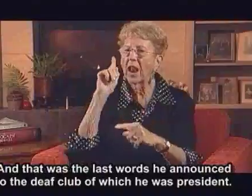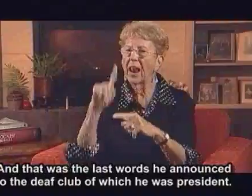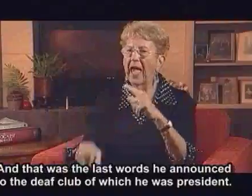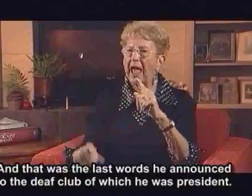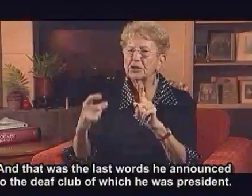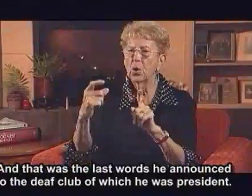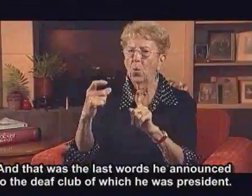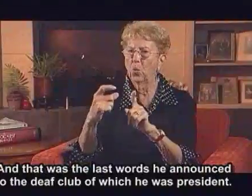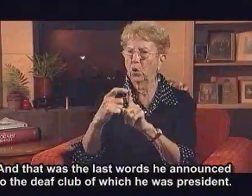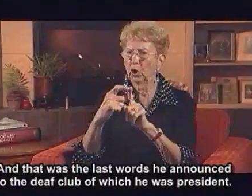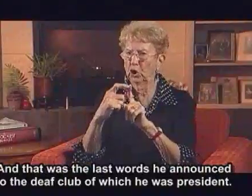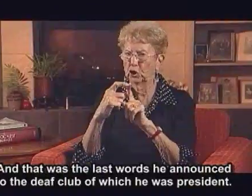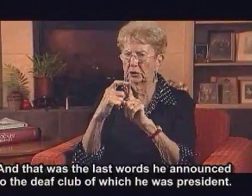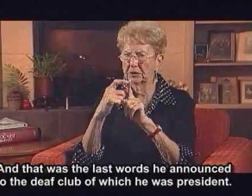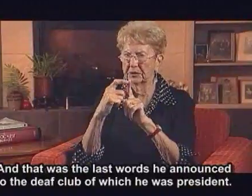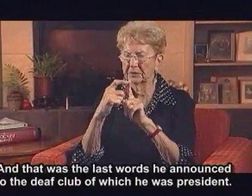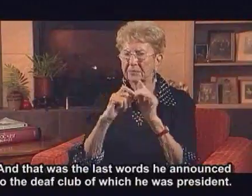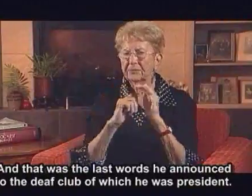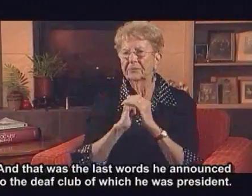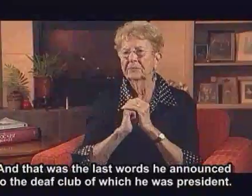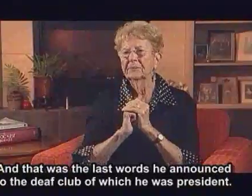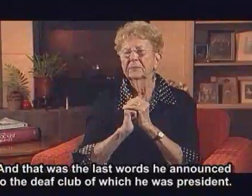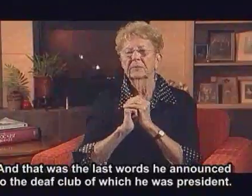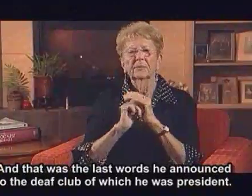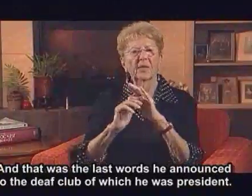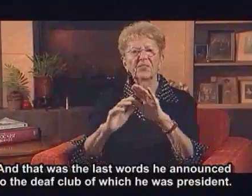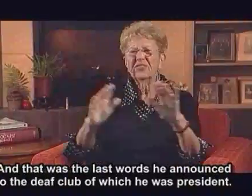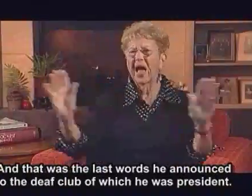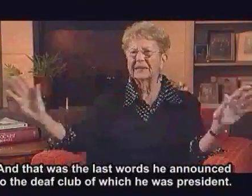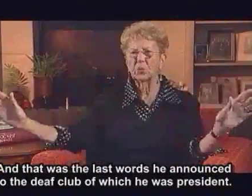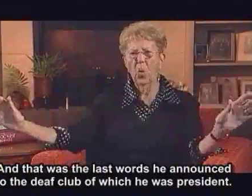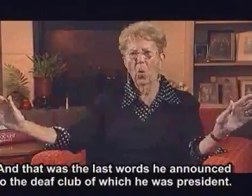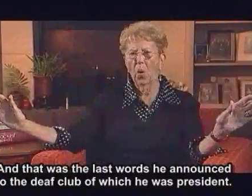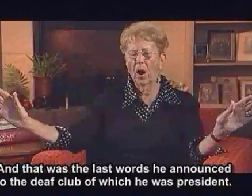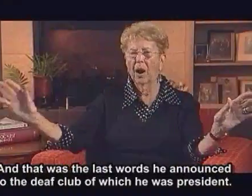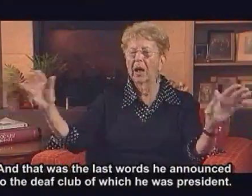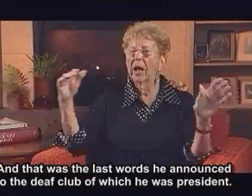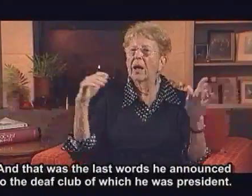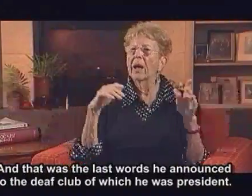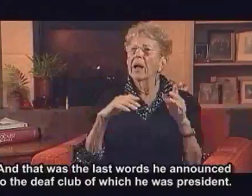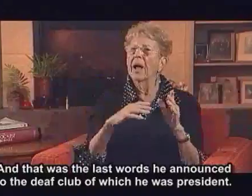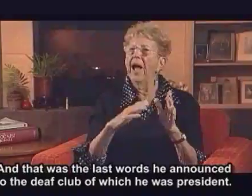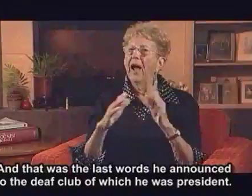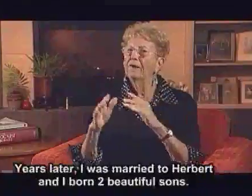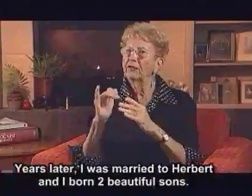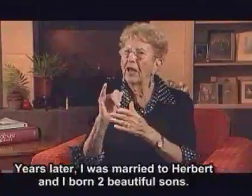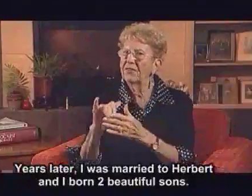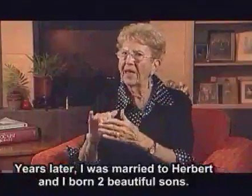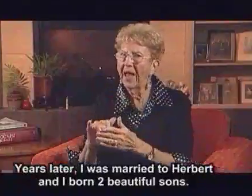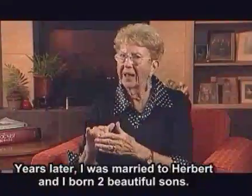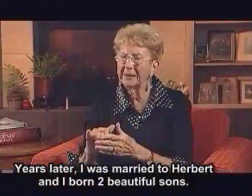And that was the last words that he announced to the Deaf Club of which he was the president.